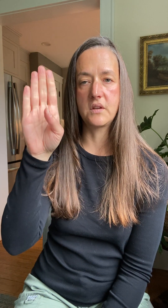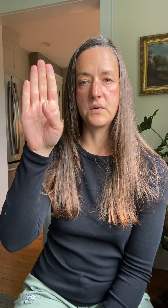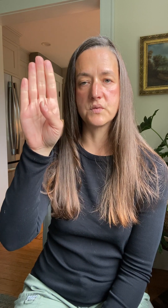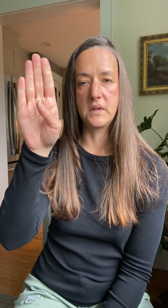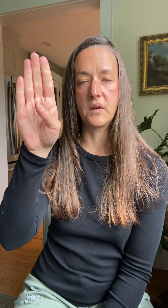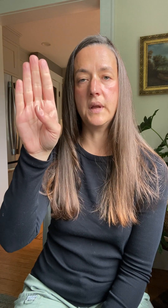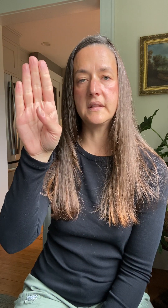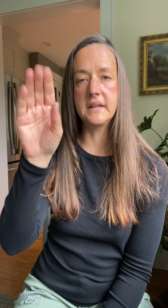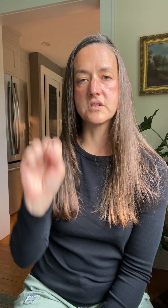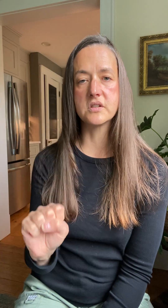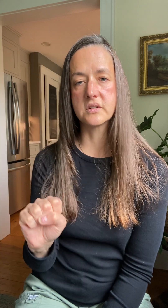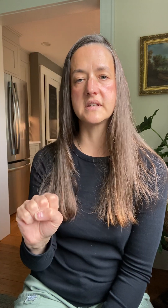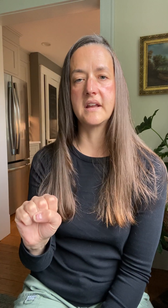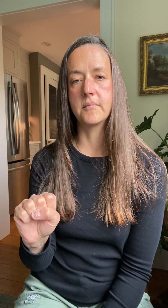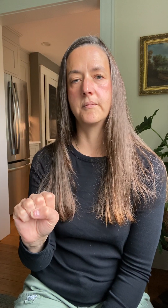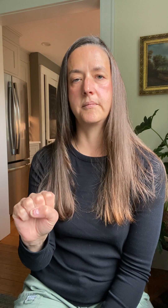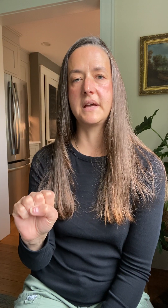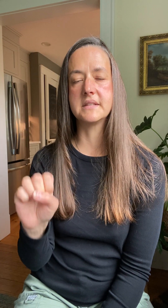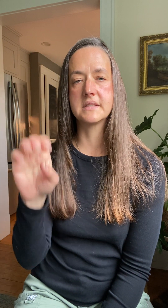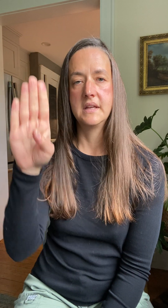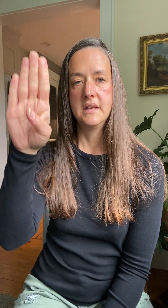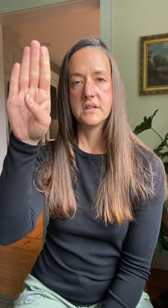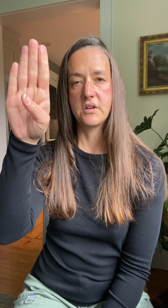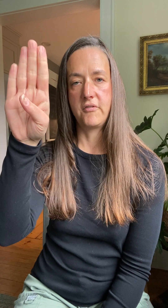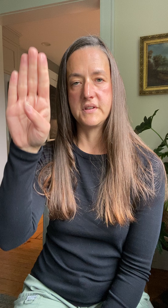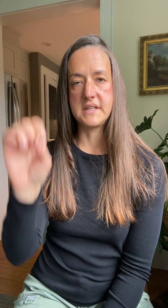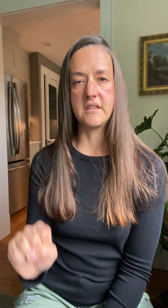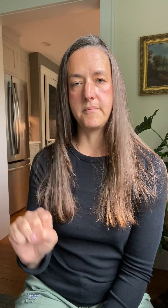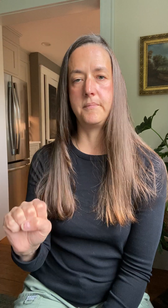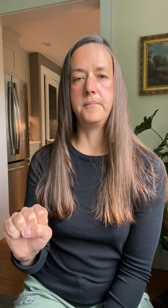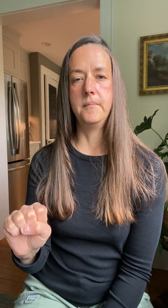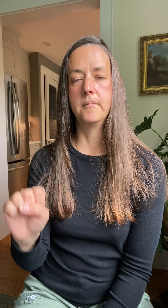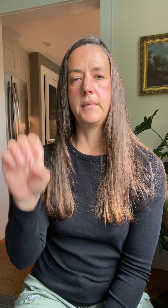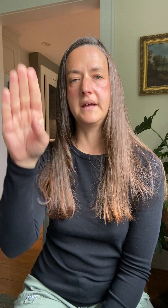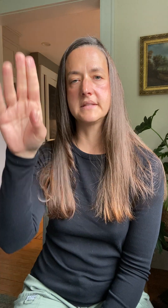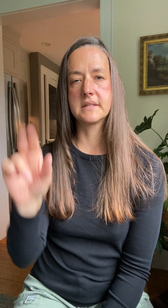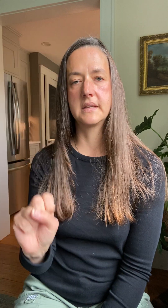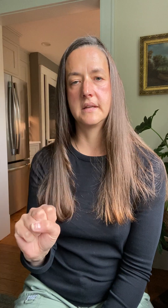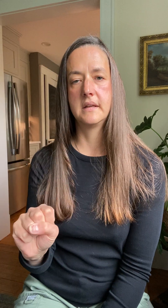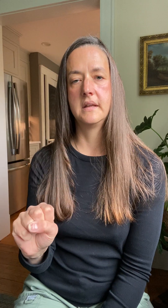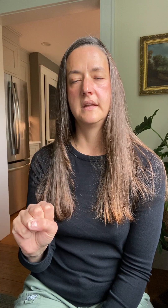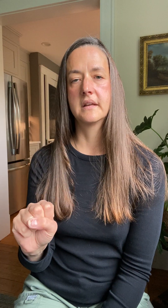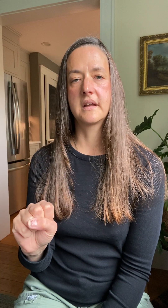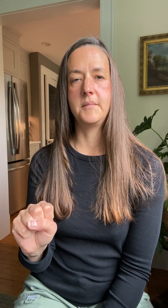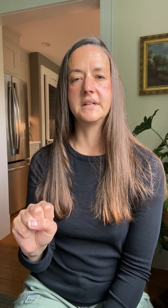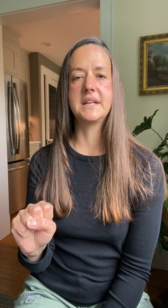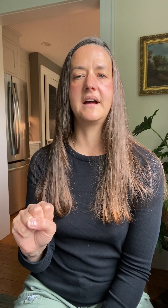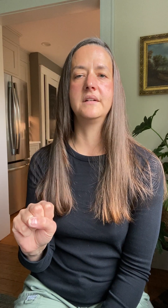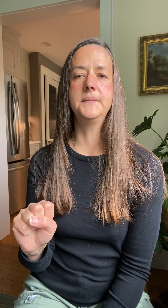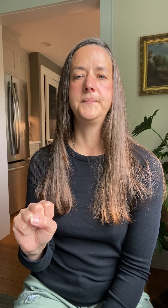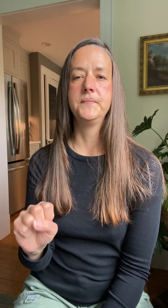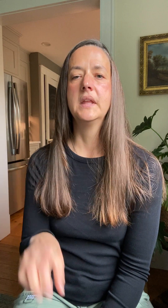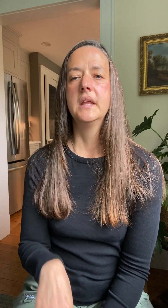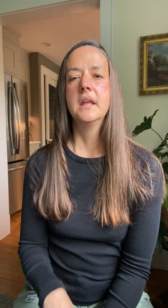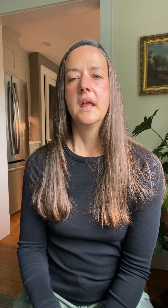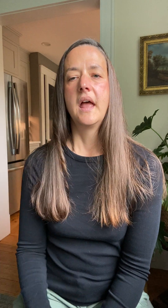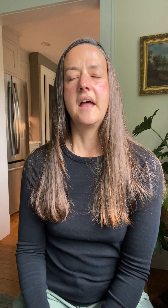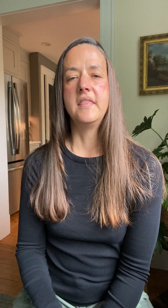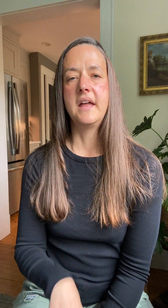goes really quickly, it just looks like bus. So if you see the bus coming down, and then